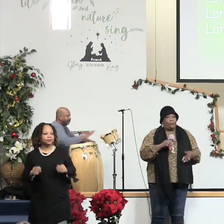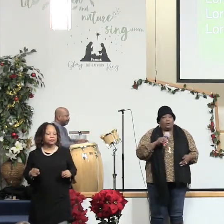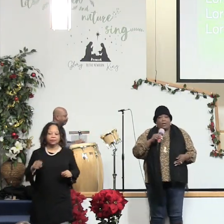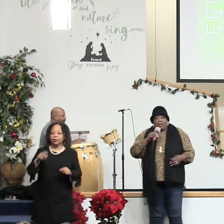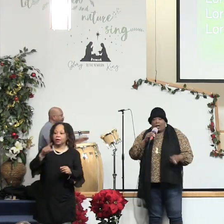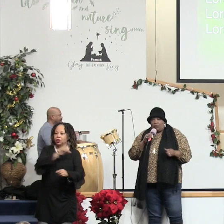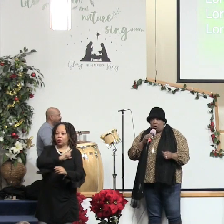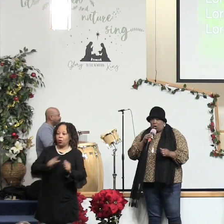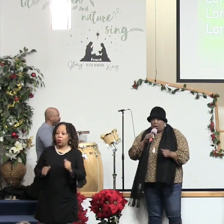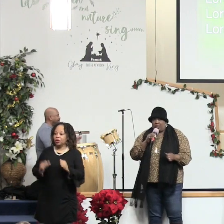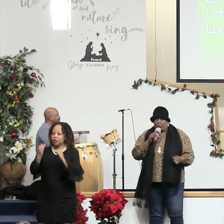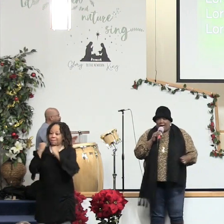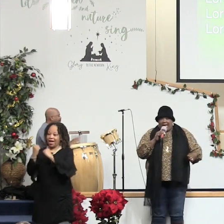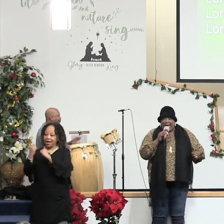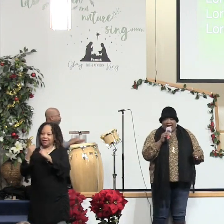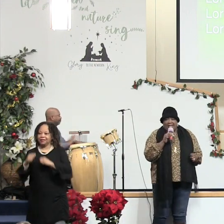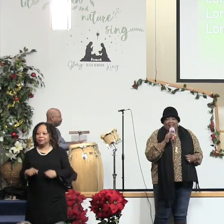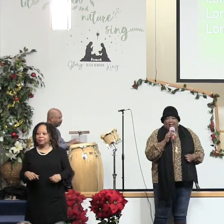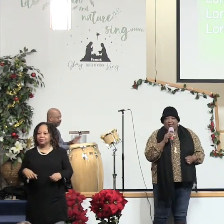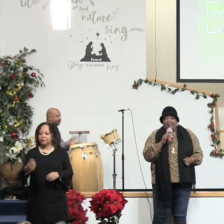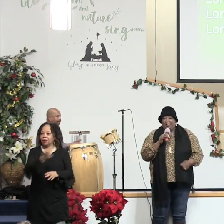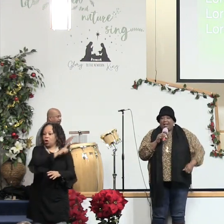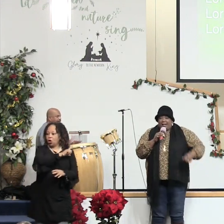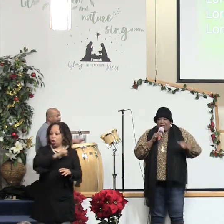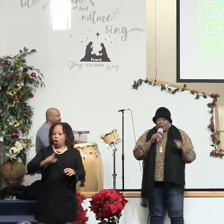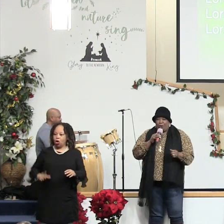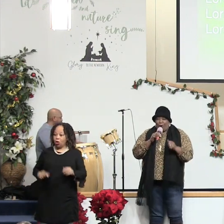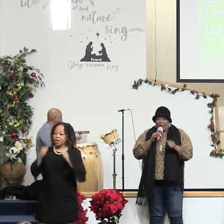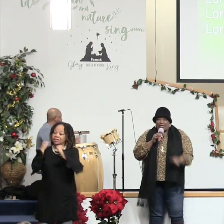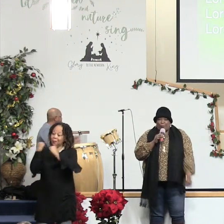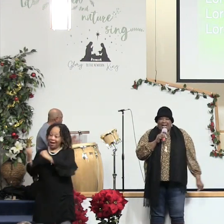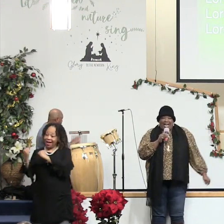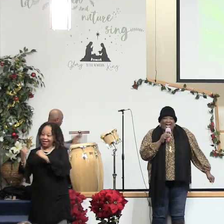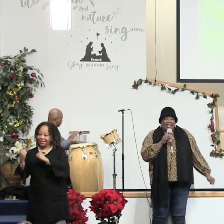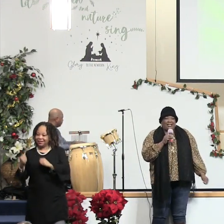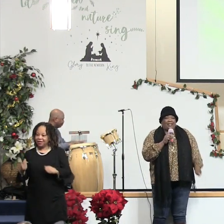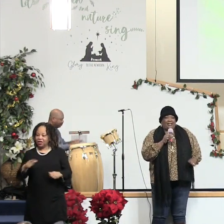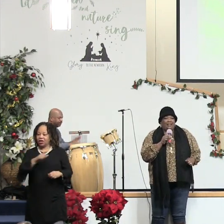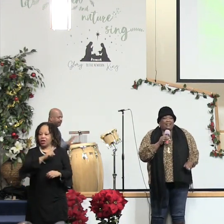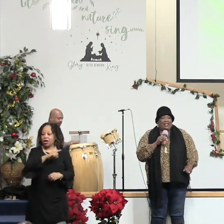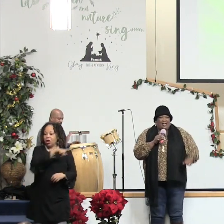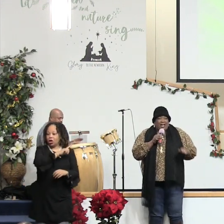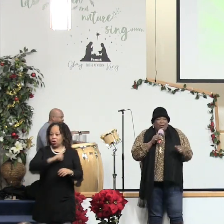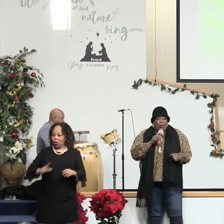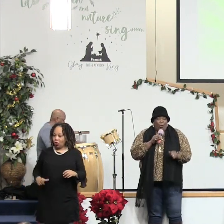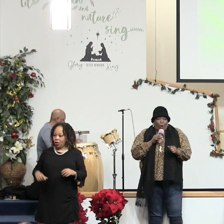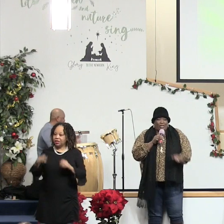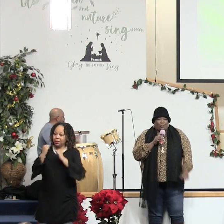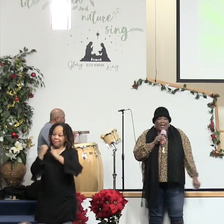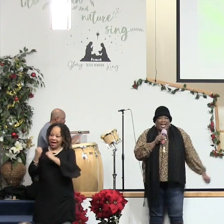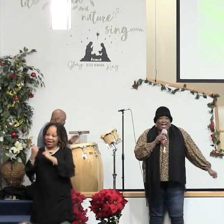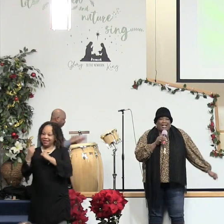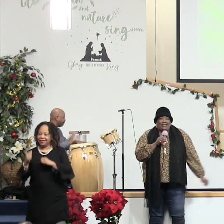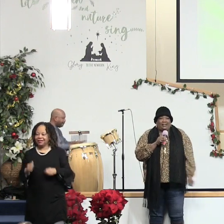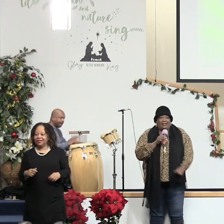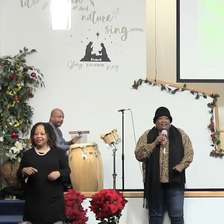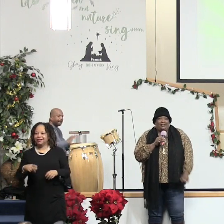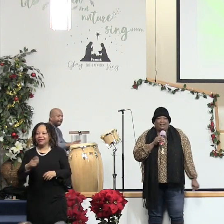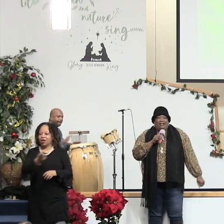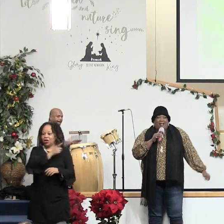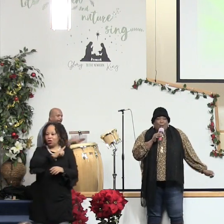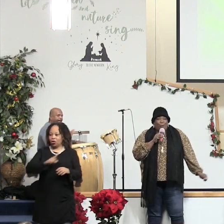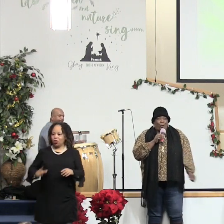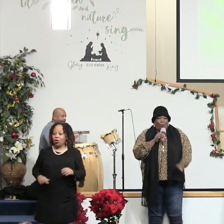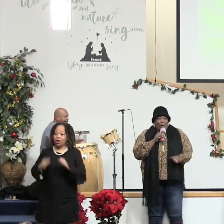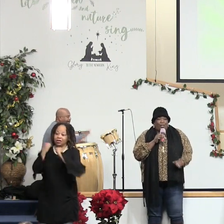said, Lord, you're mighty. Lord, you're mighty. Lord, you're mighty. Lord, you're mighty. Lord, you're mighty. Lord, you're mighty. Lord,